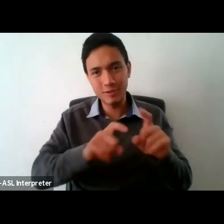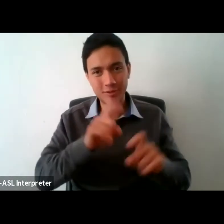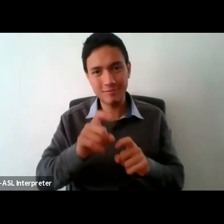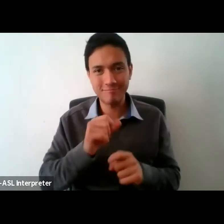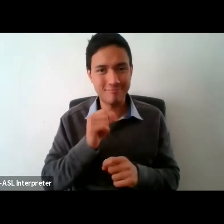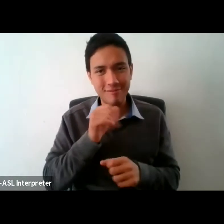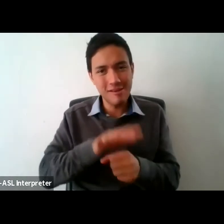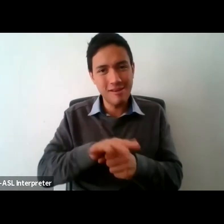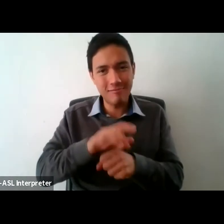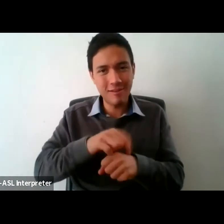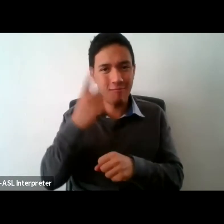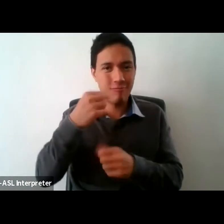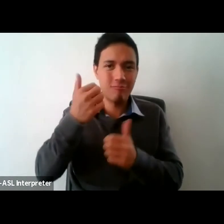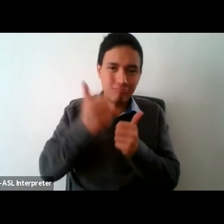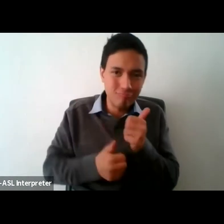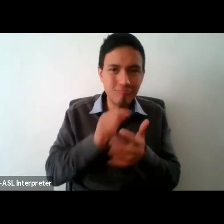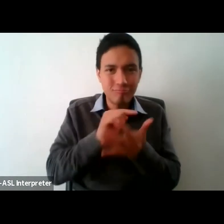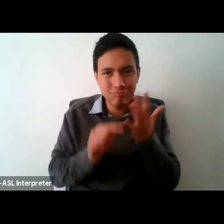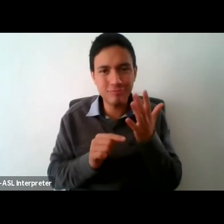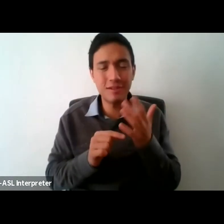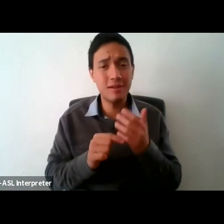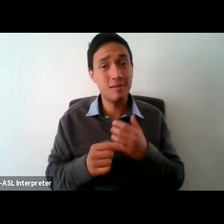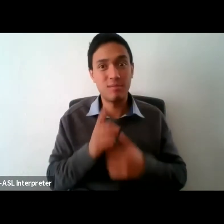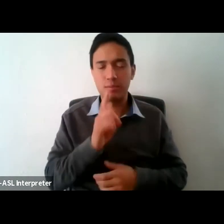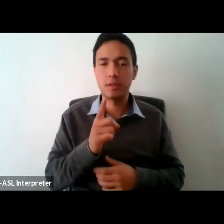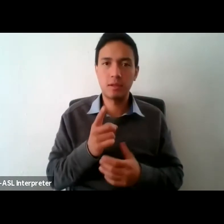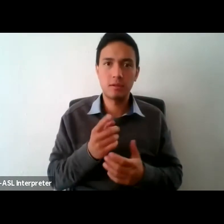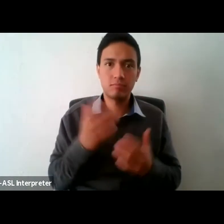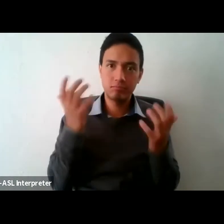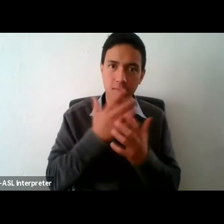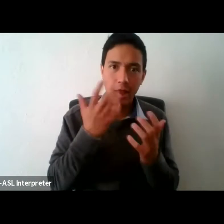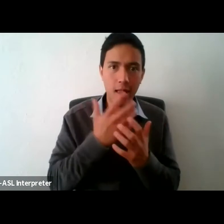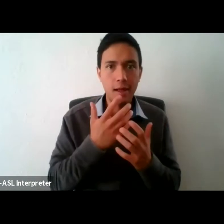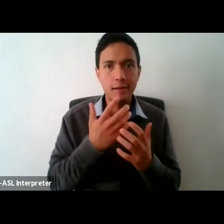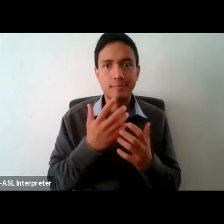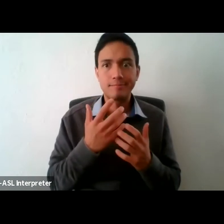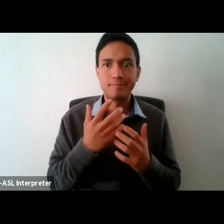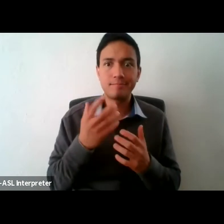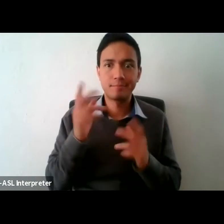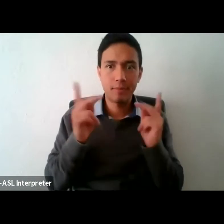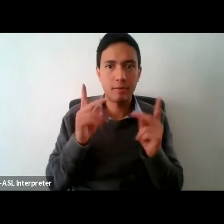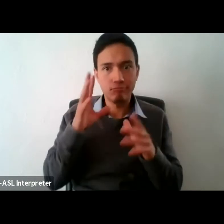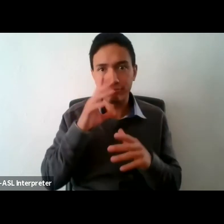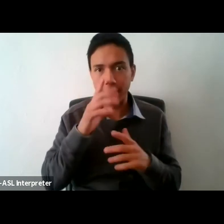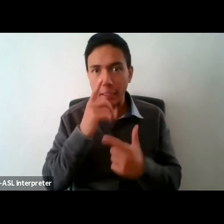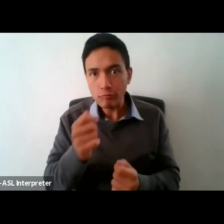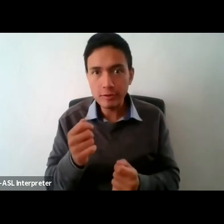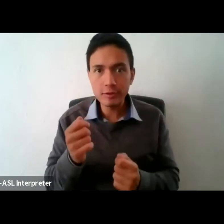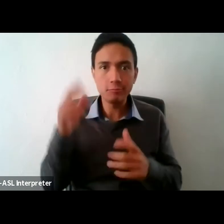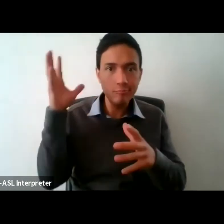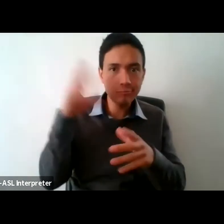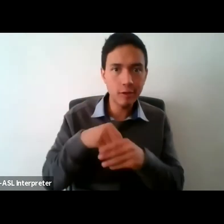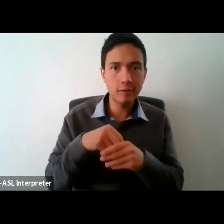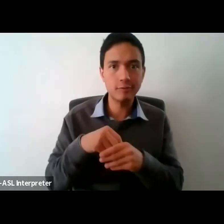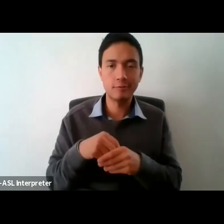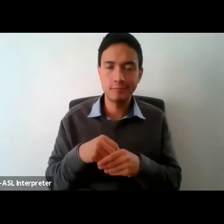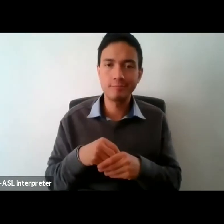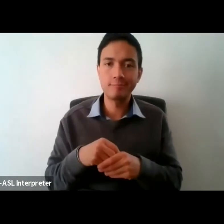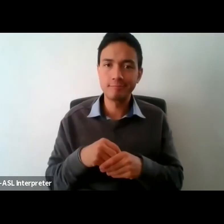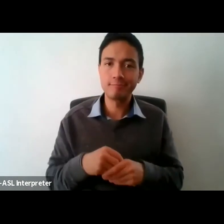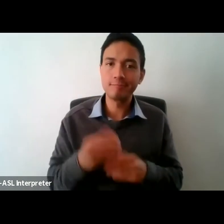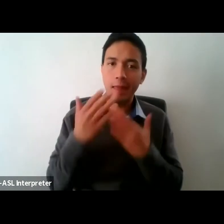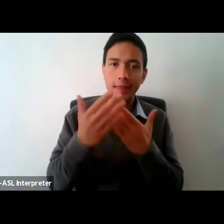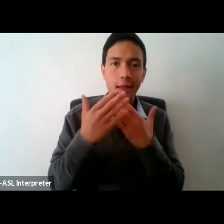time for that. It shows that there is such an interesting and engaged discussion on this point today of all days. So